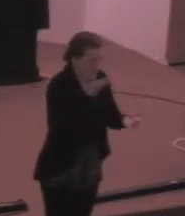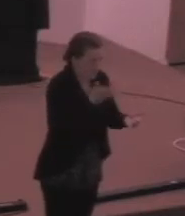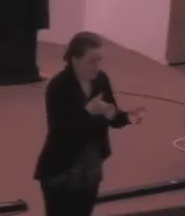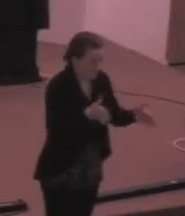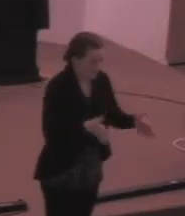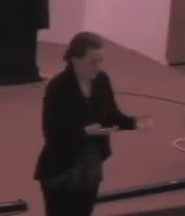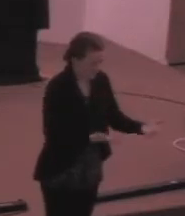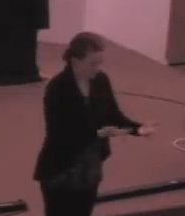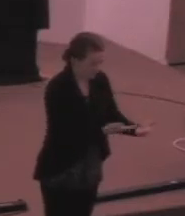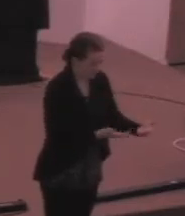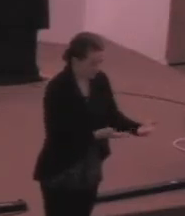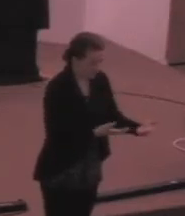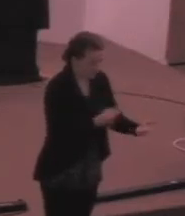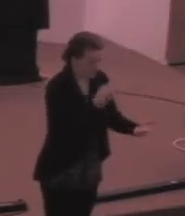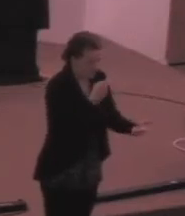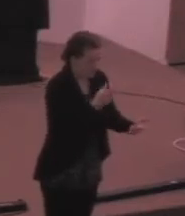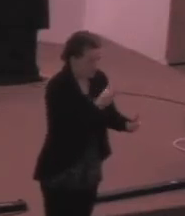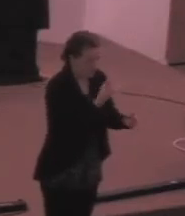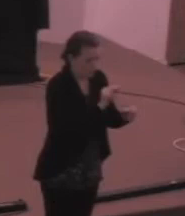rooms available for them.